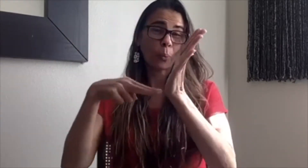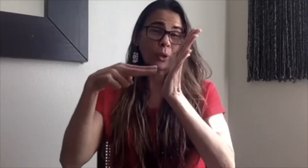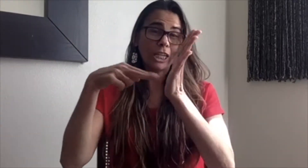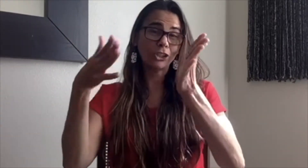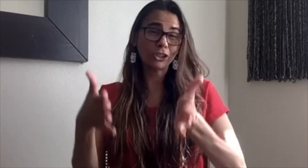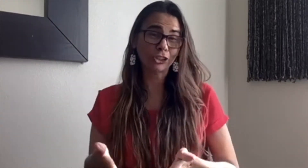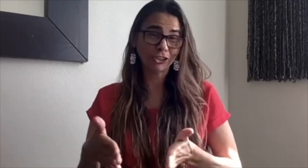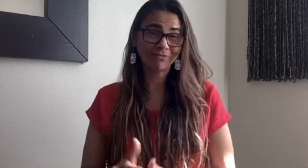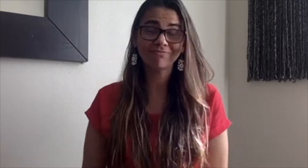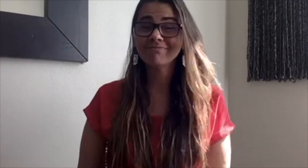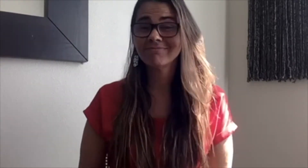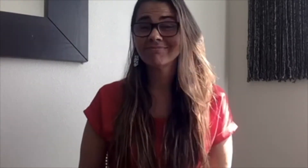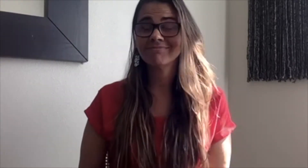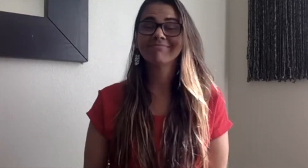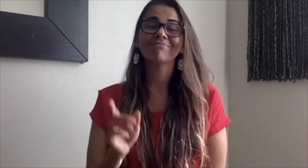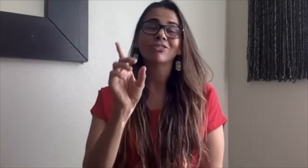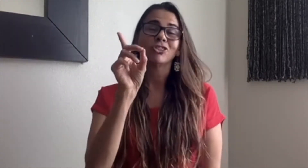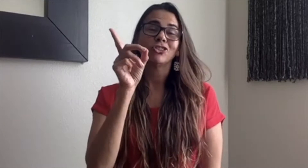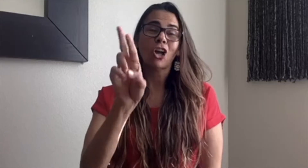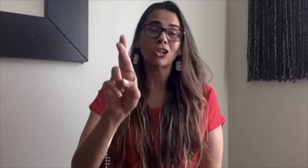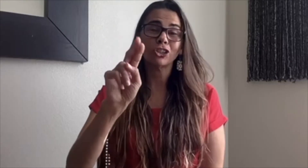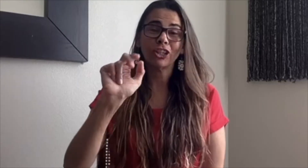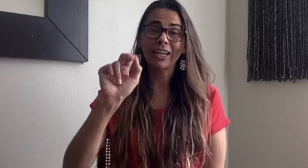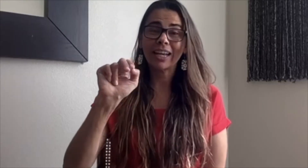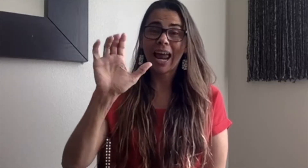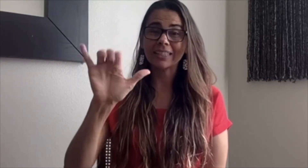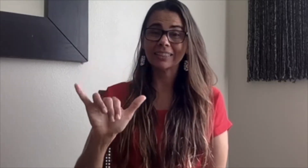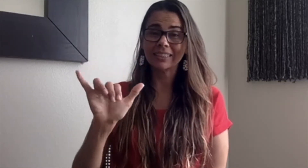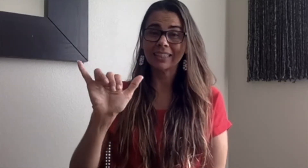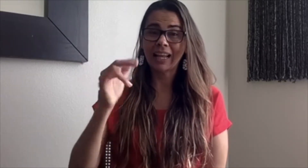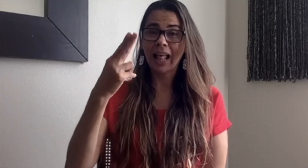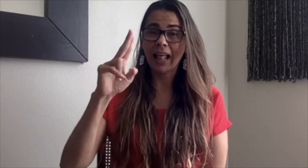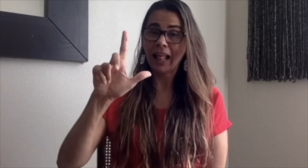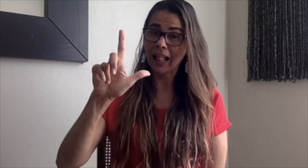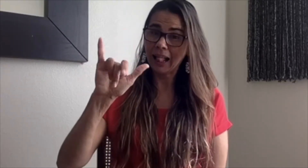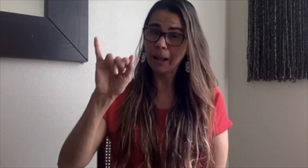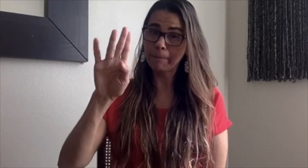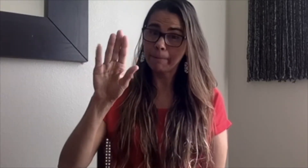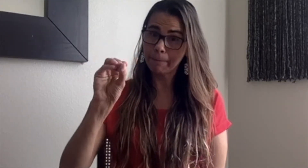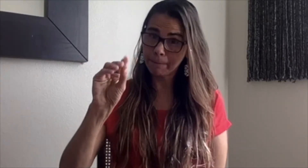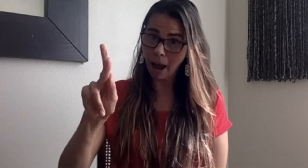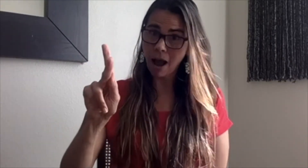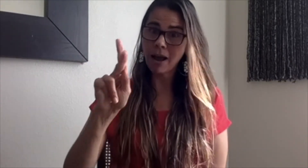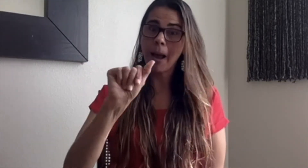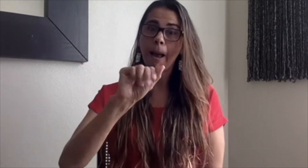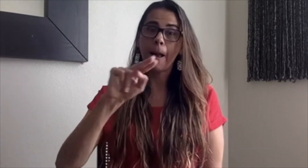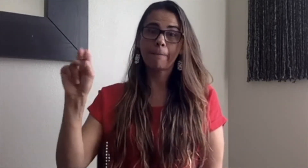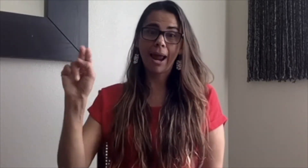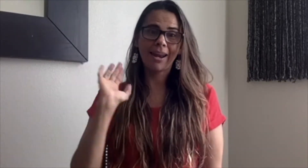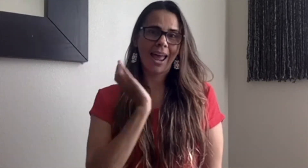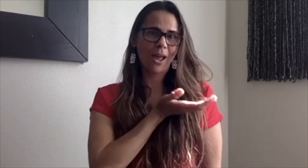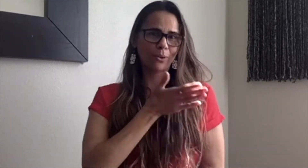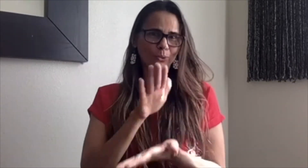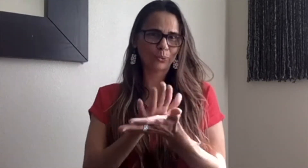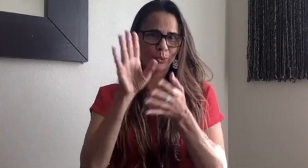collaboration to our children for future readers. Dr. Nancy Hlibok-Amann, our